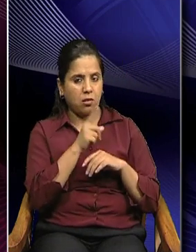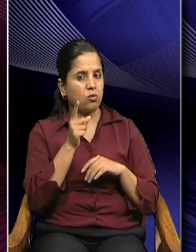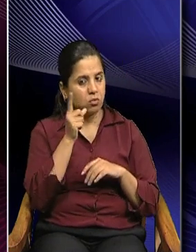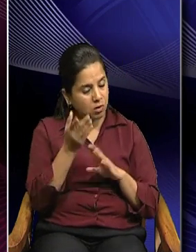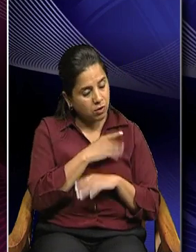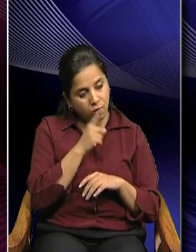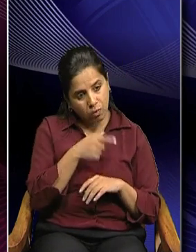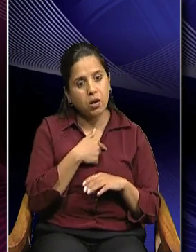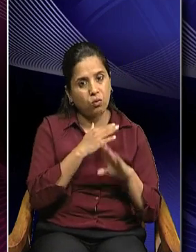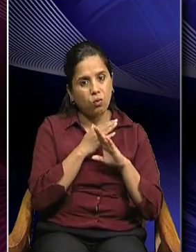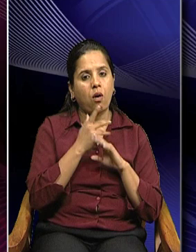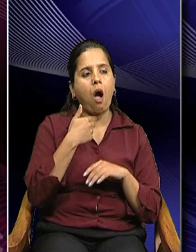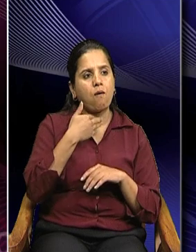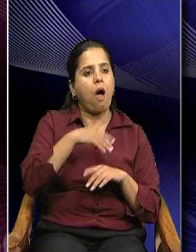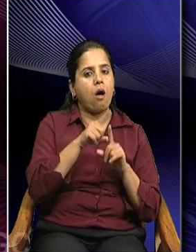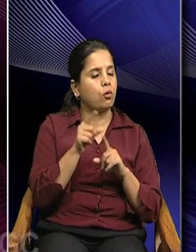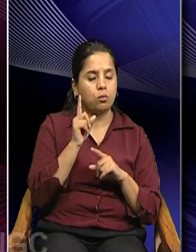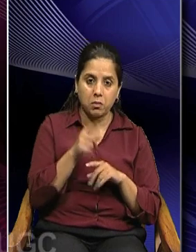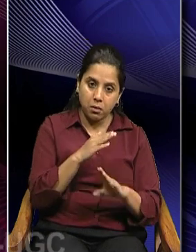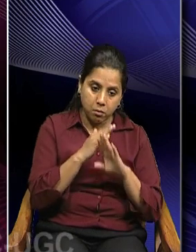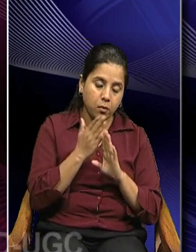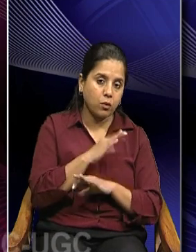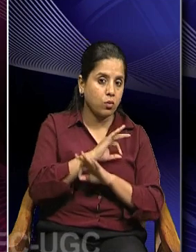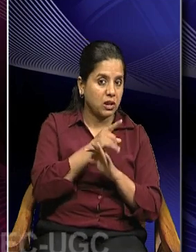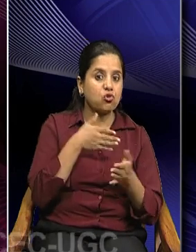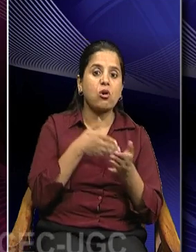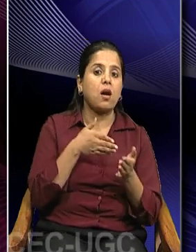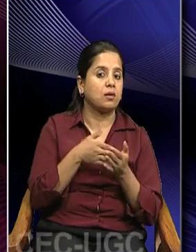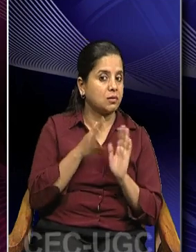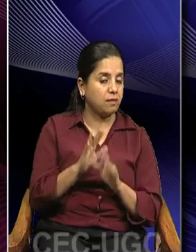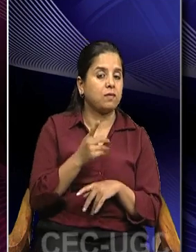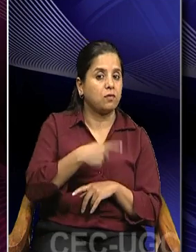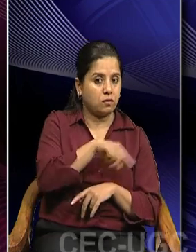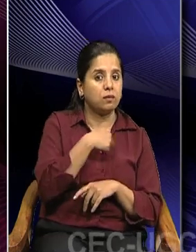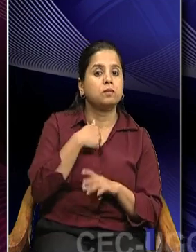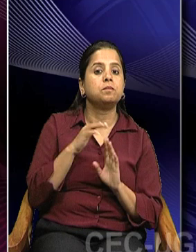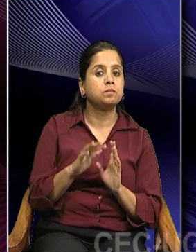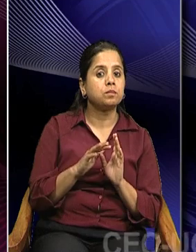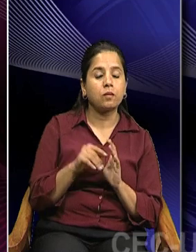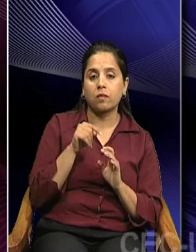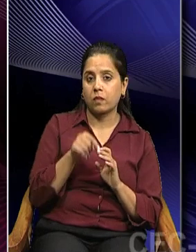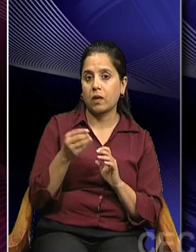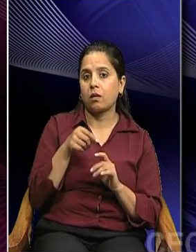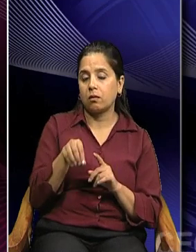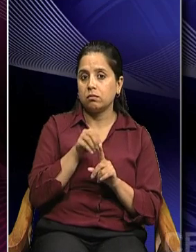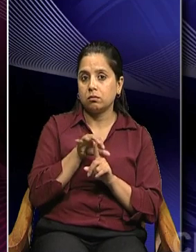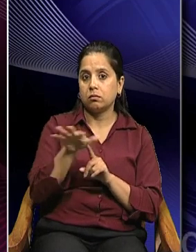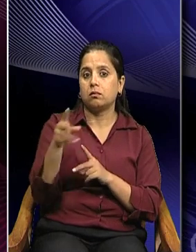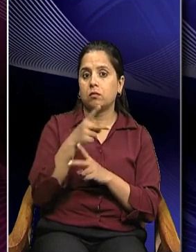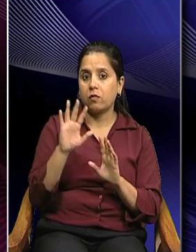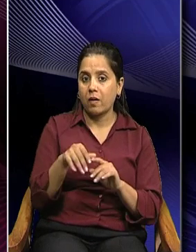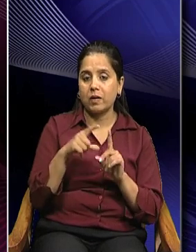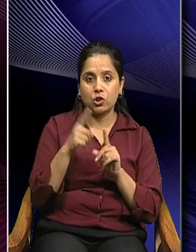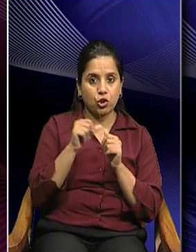defend. So these paradoxes are actually offering a challenge in front of us. Now there is a influence of